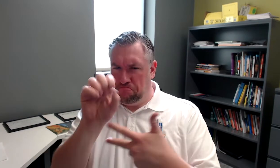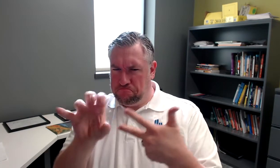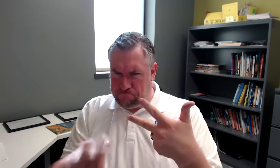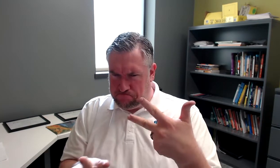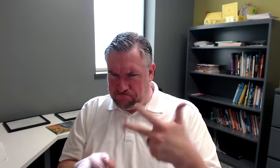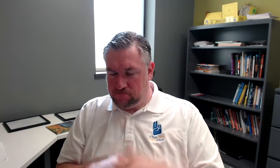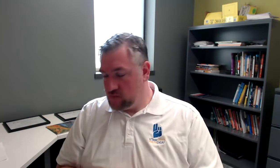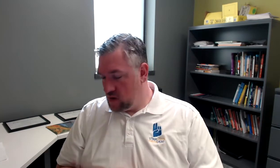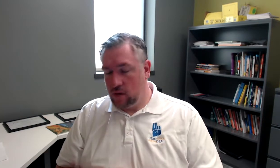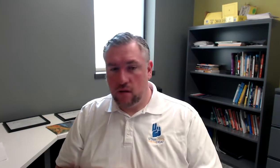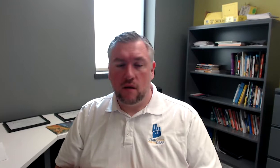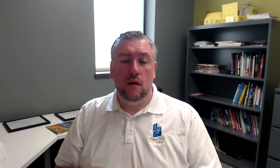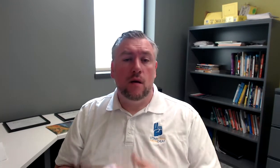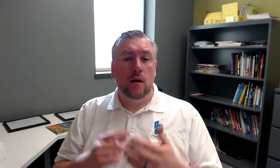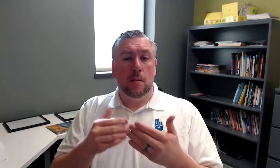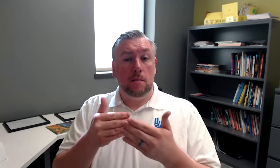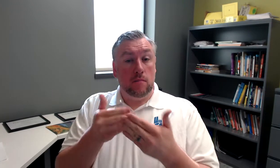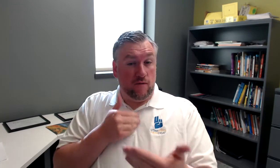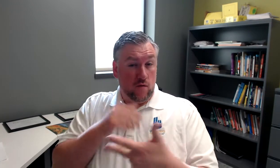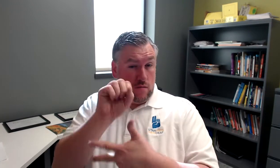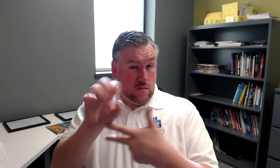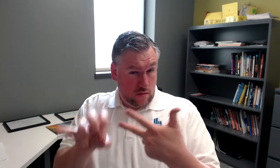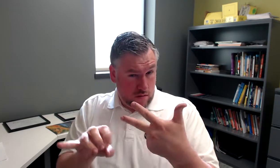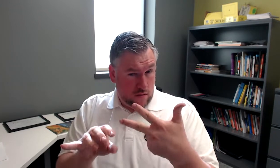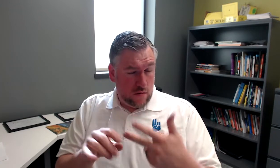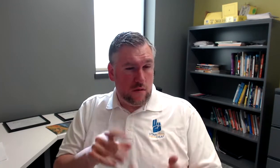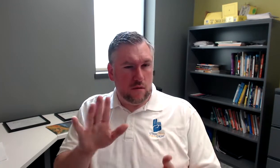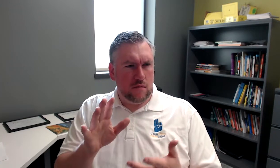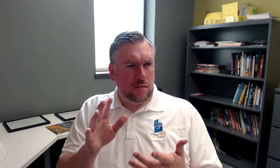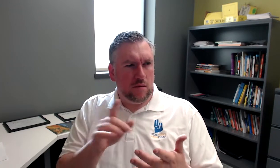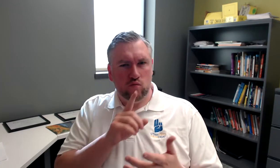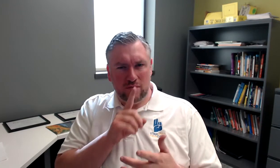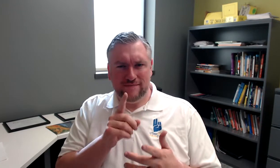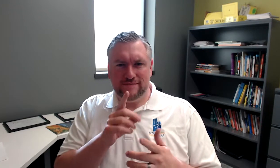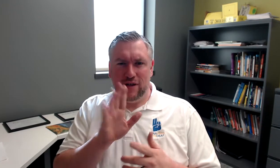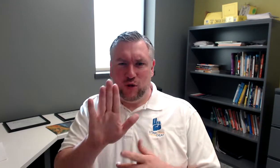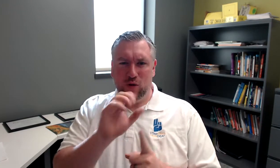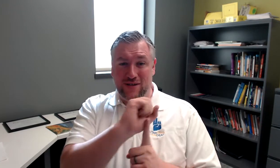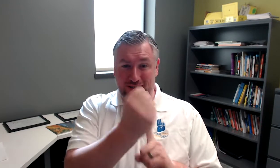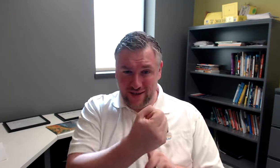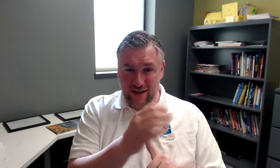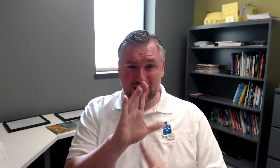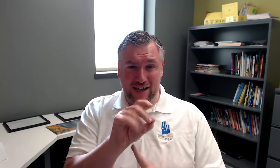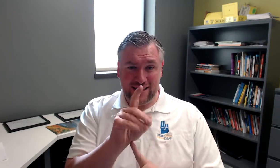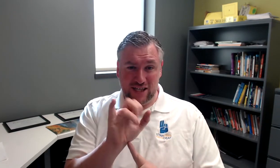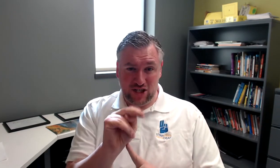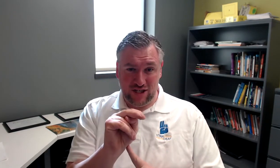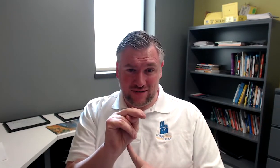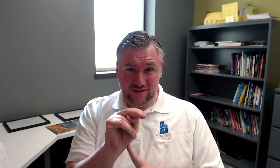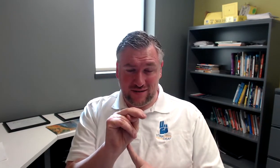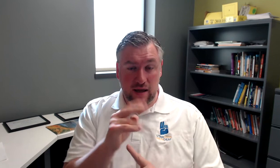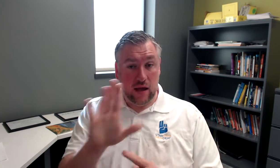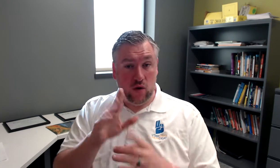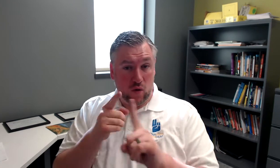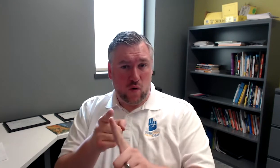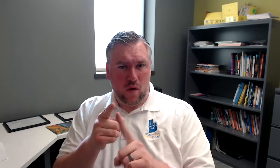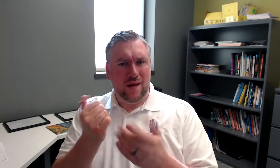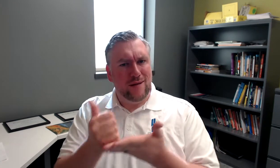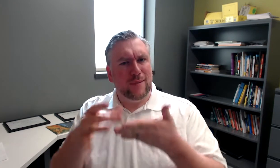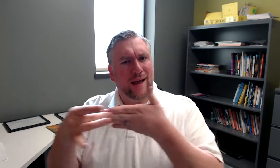to. So kind of three things to consider. Now before I throw out those three things to consider, your condition